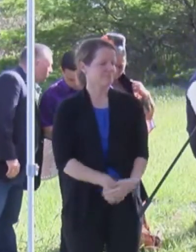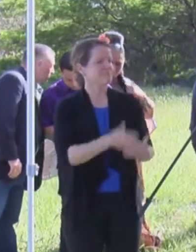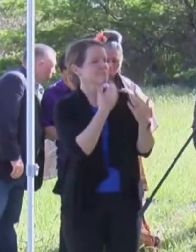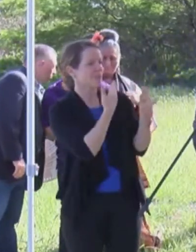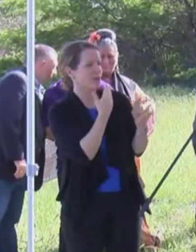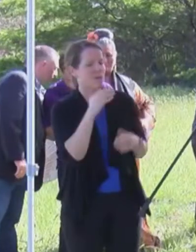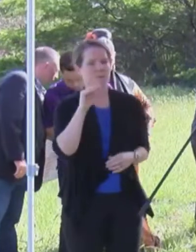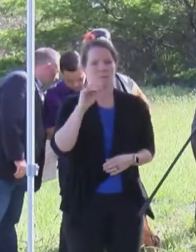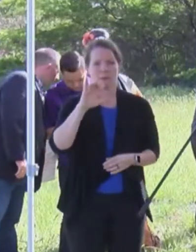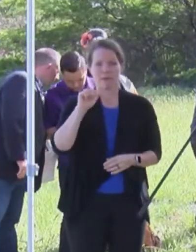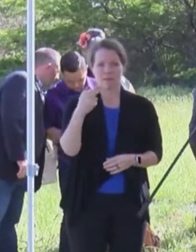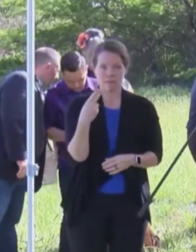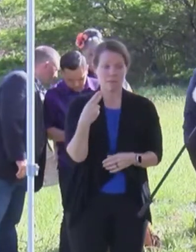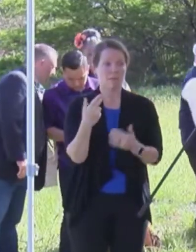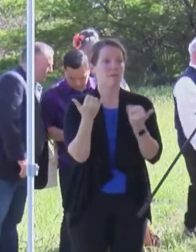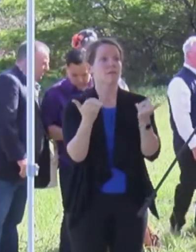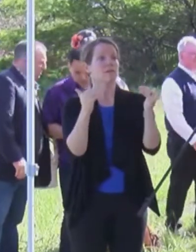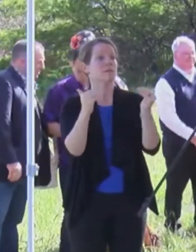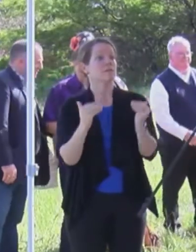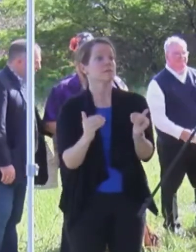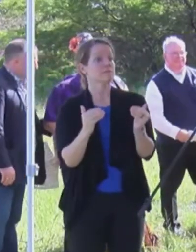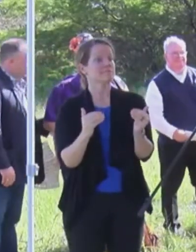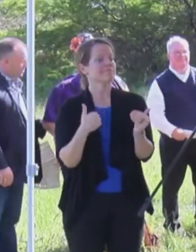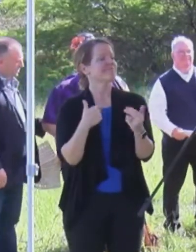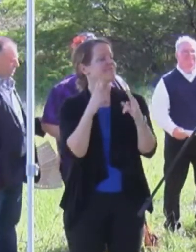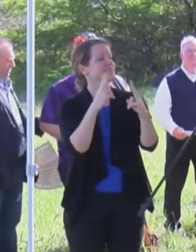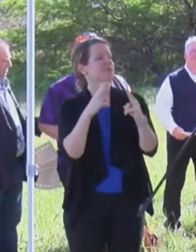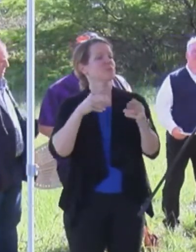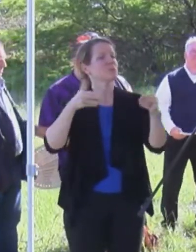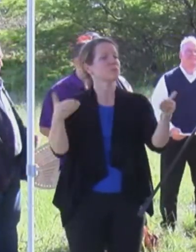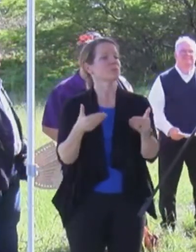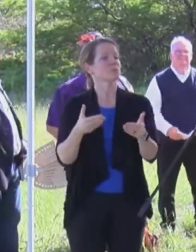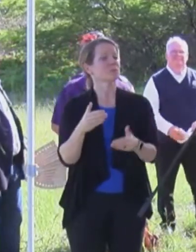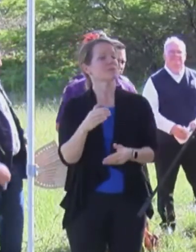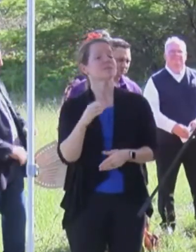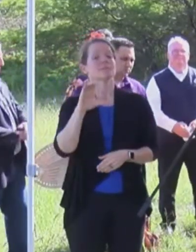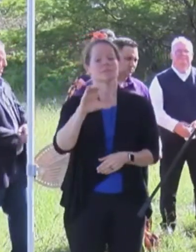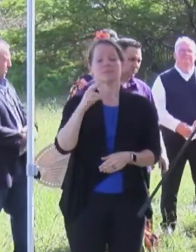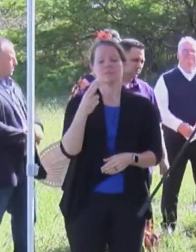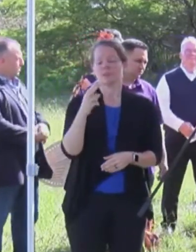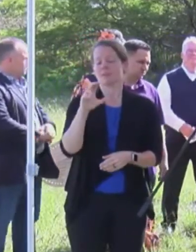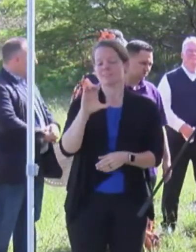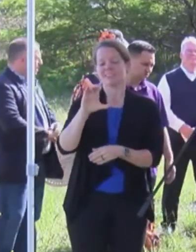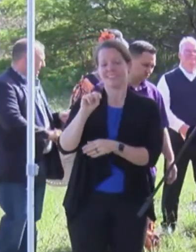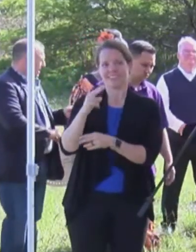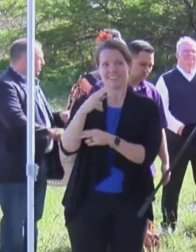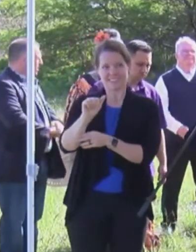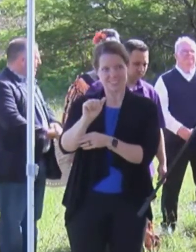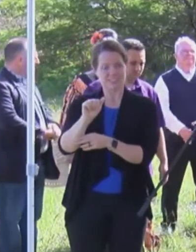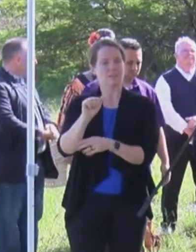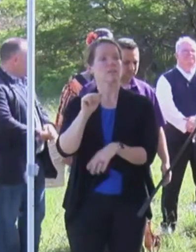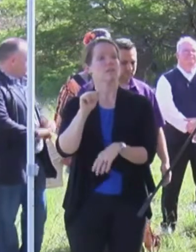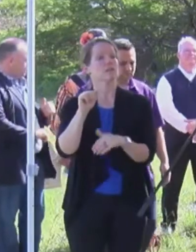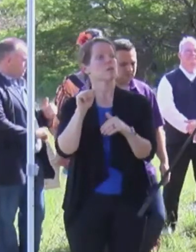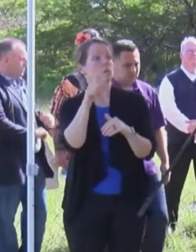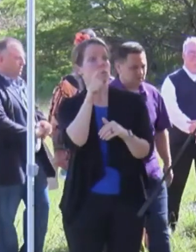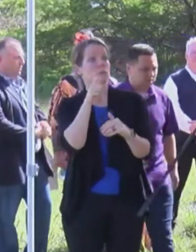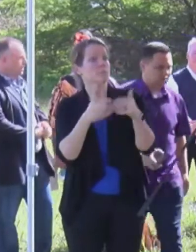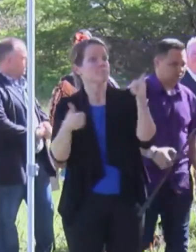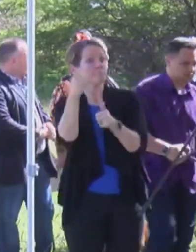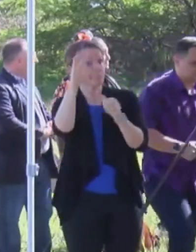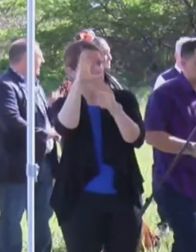Mahalo, Micah. Up next, it's my pleasure to introduce Council for Native Hawaiian Advancement President and CEO Kuhio